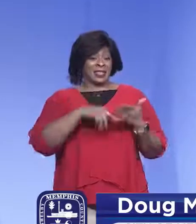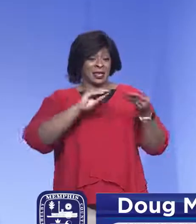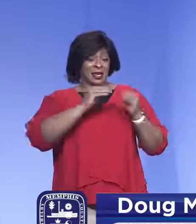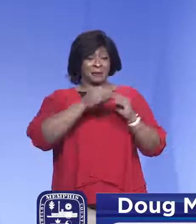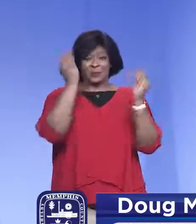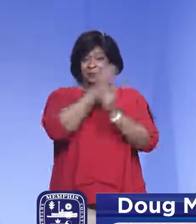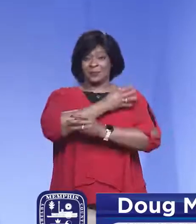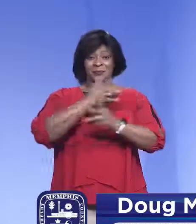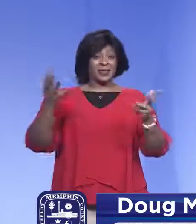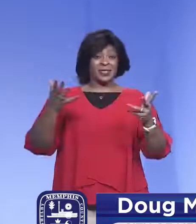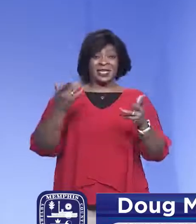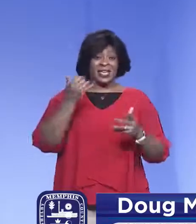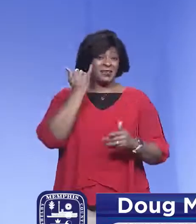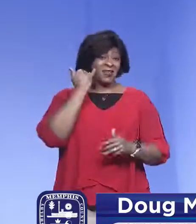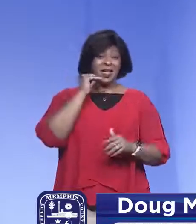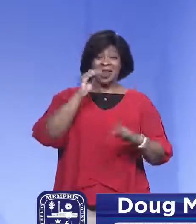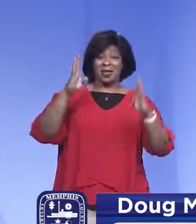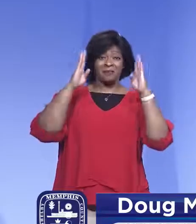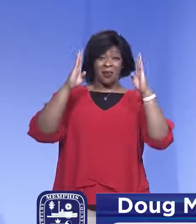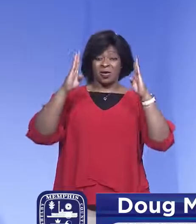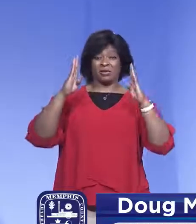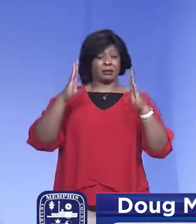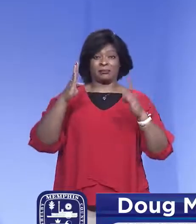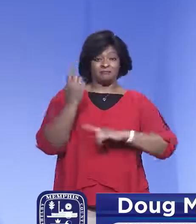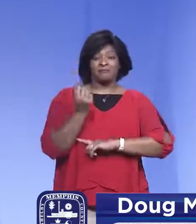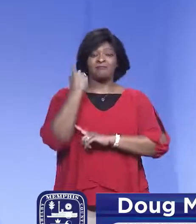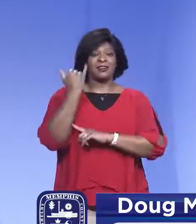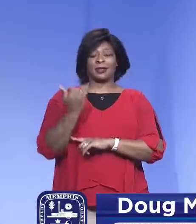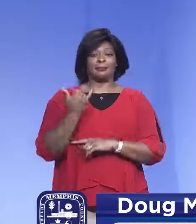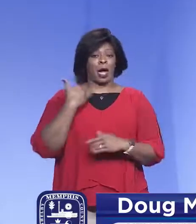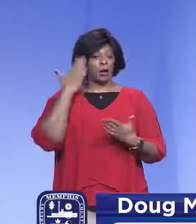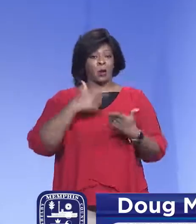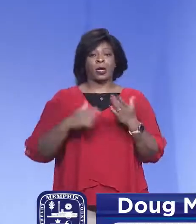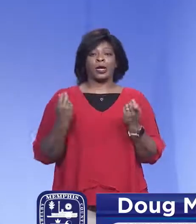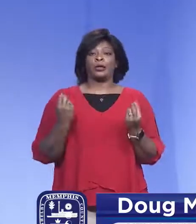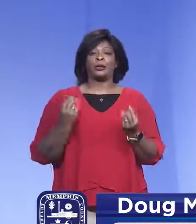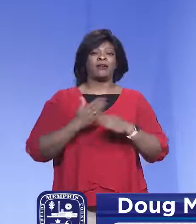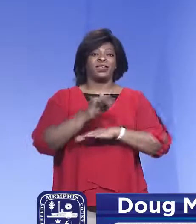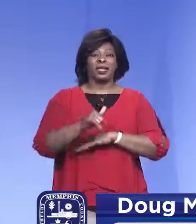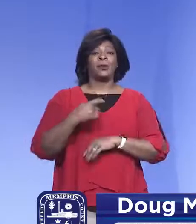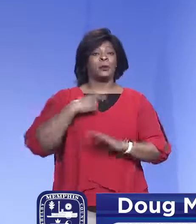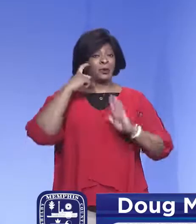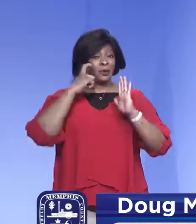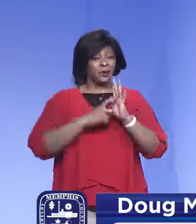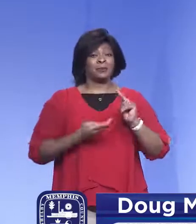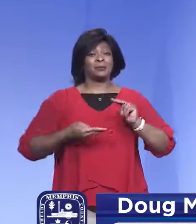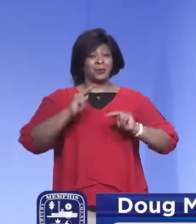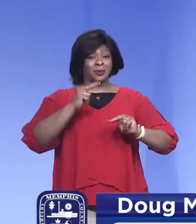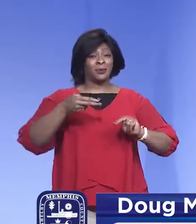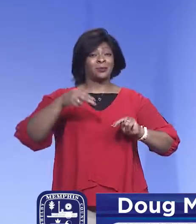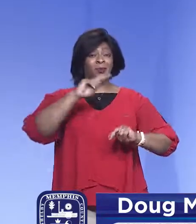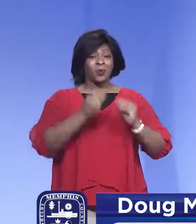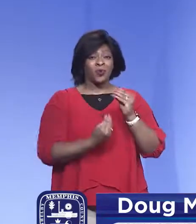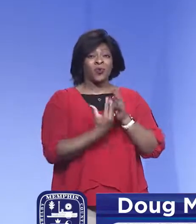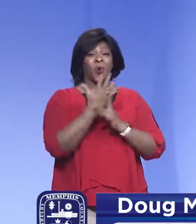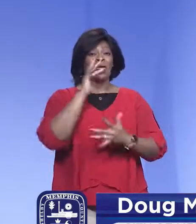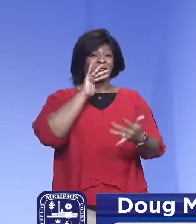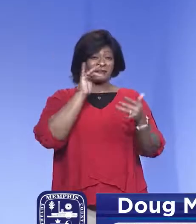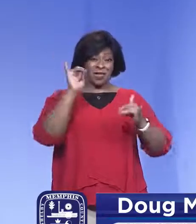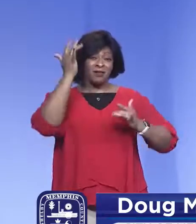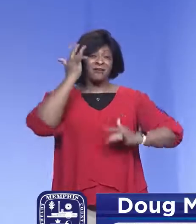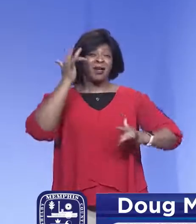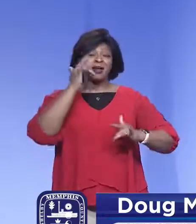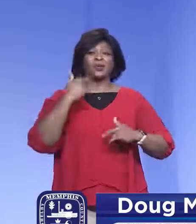get folks' attention, I'm not sure what will. We have seen exponential growth of the virus in our community, as was